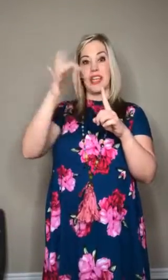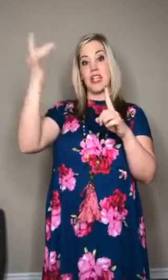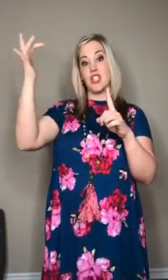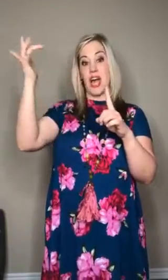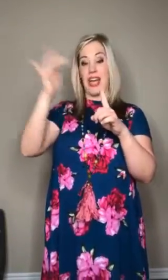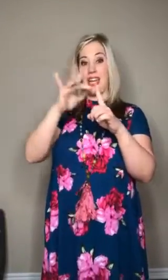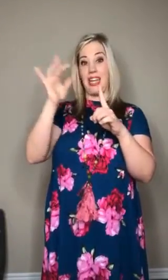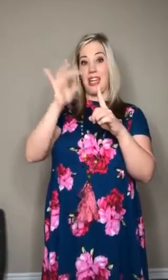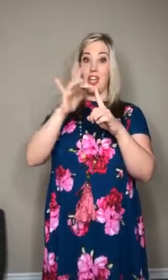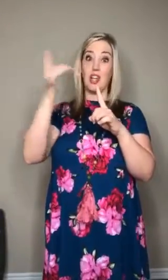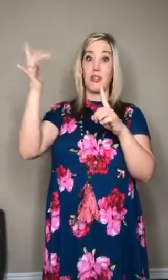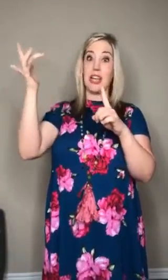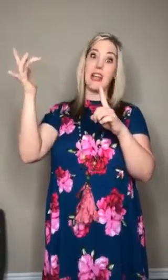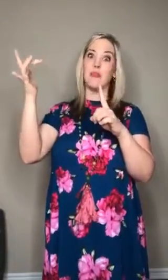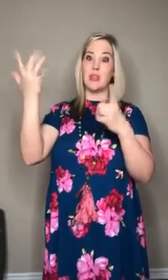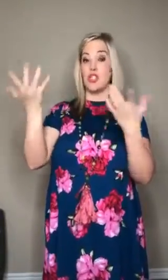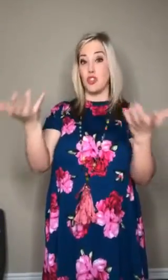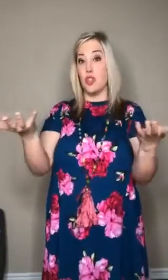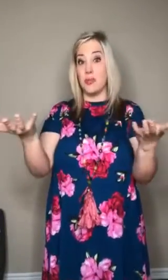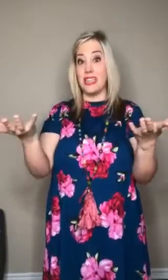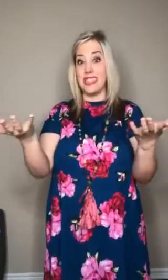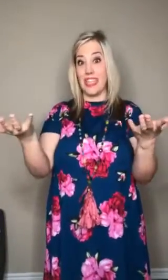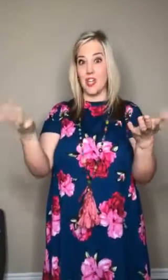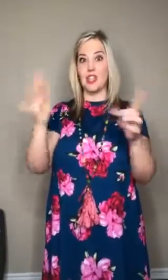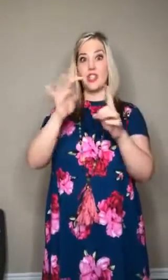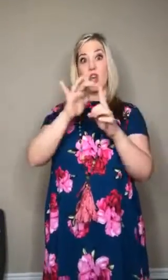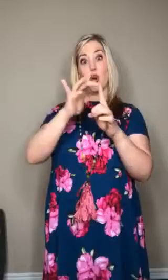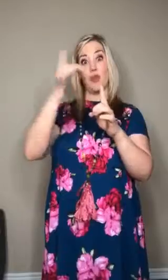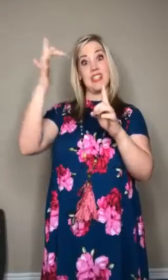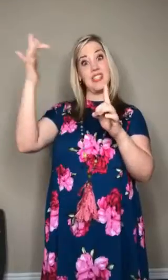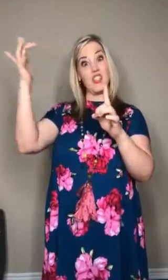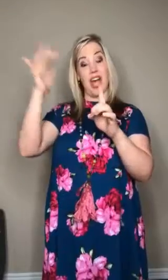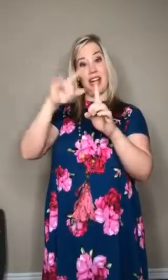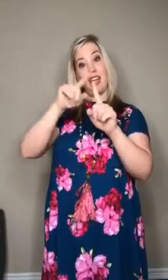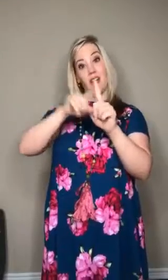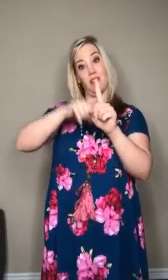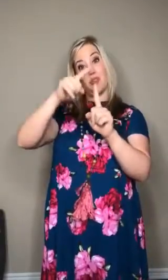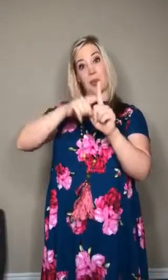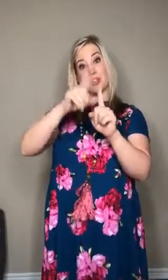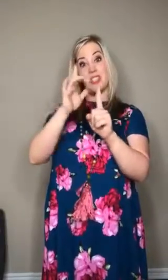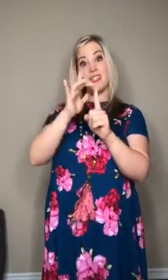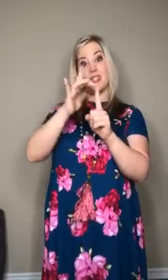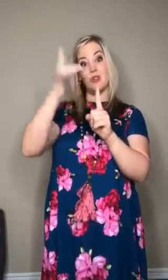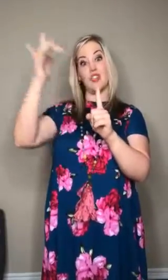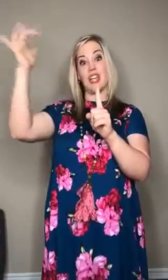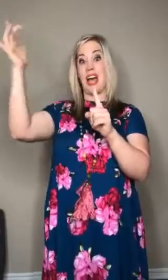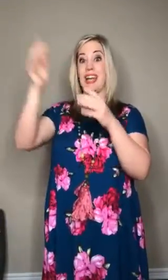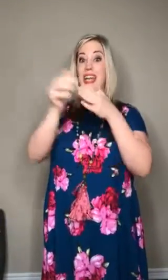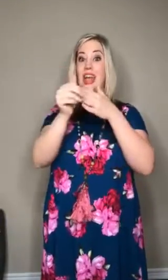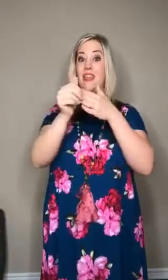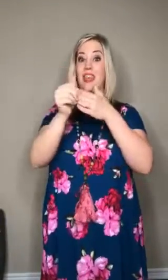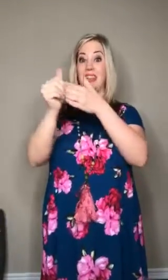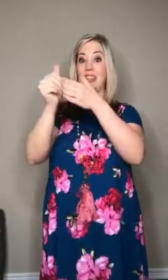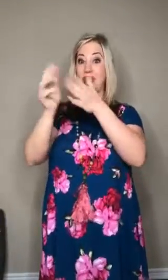like a shiny, you know, like a, because you're luminous leader. So this is shiny off of a person. So shiny and then